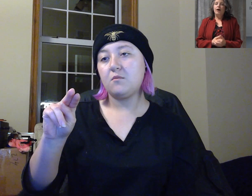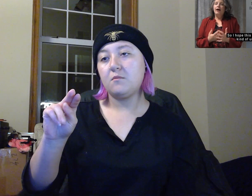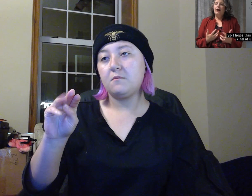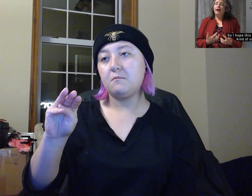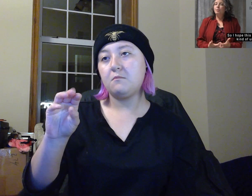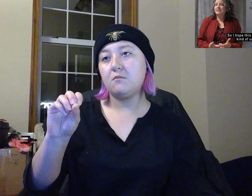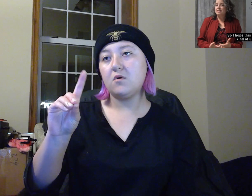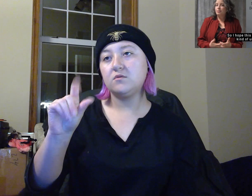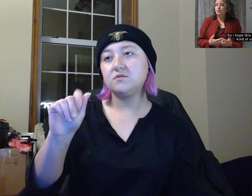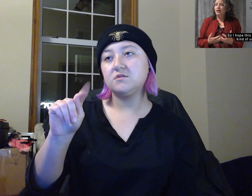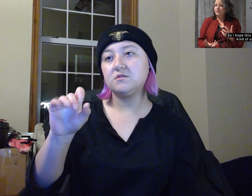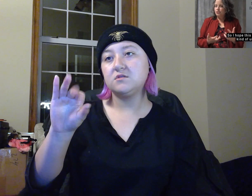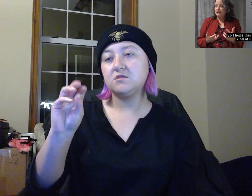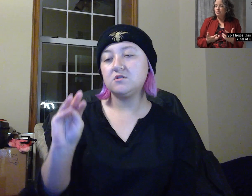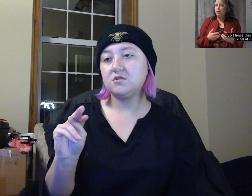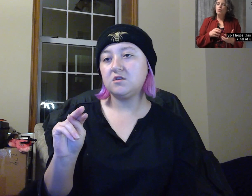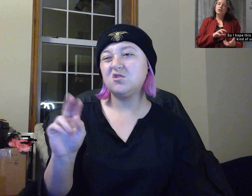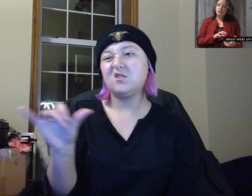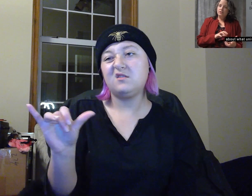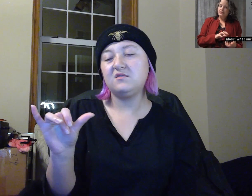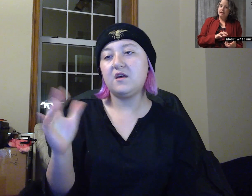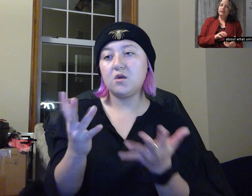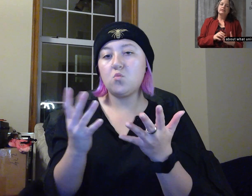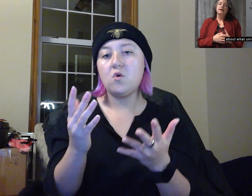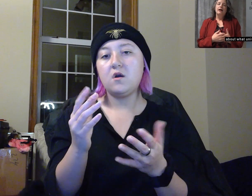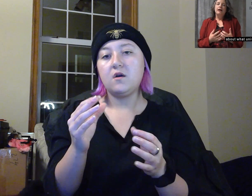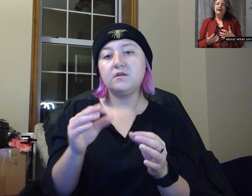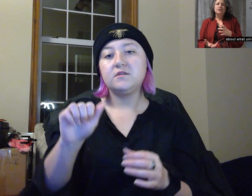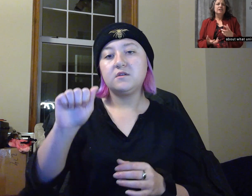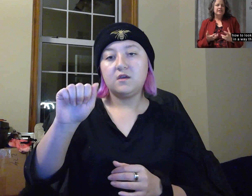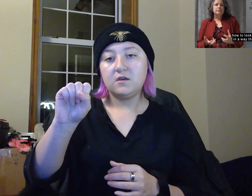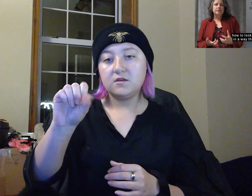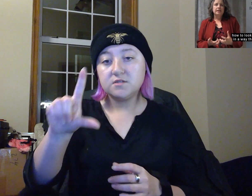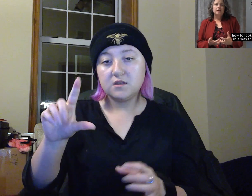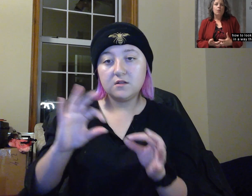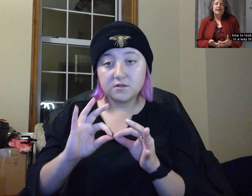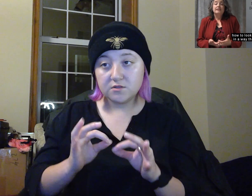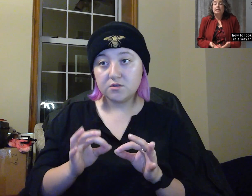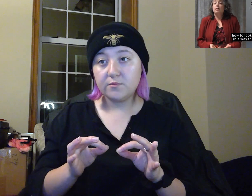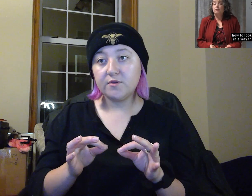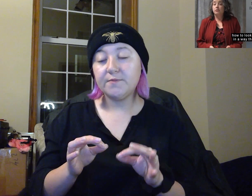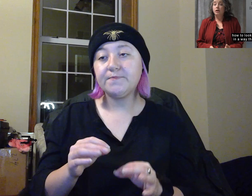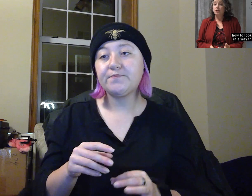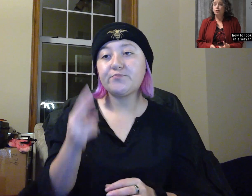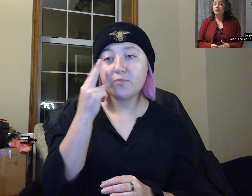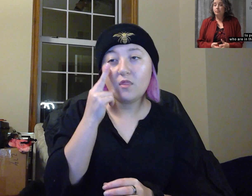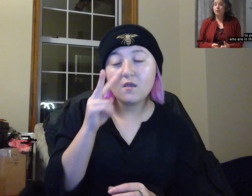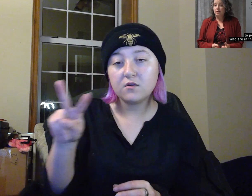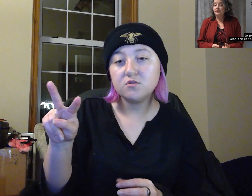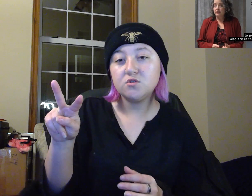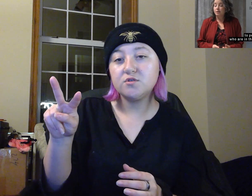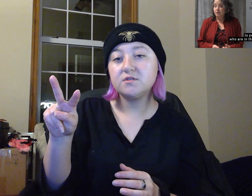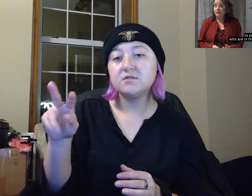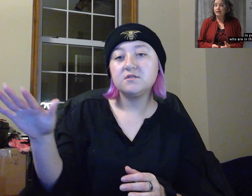So I hope this has helped you kind of understand about what universal design is, how to look at disability in a way that is helpful to people who